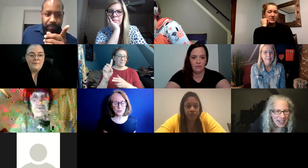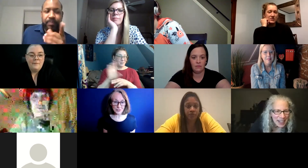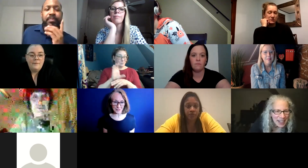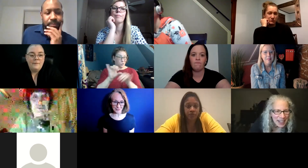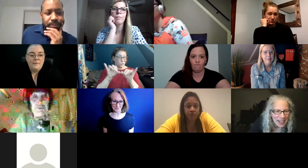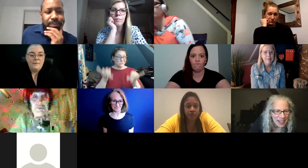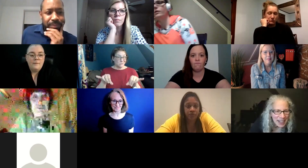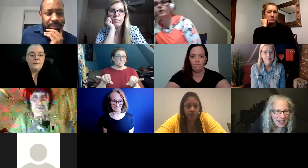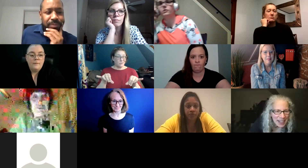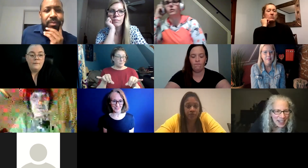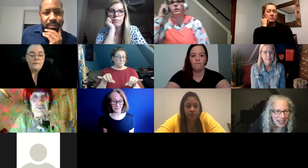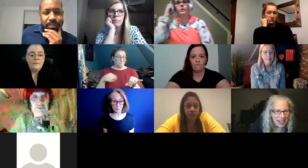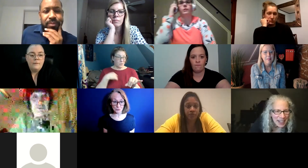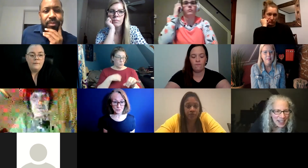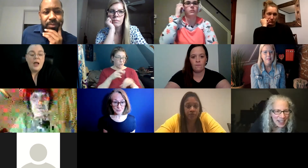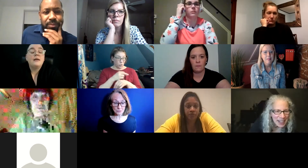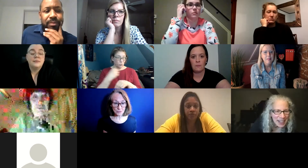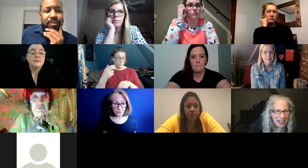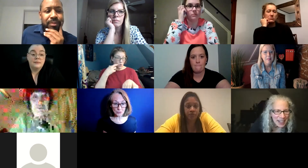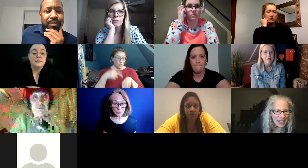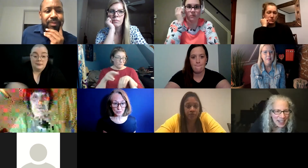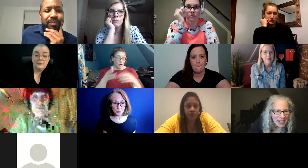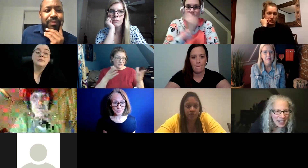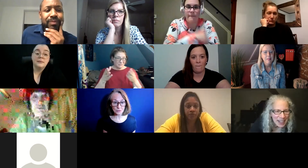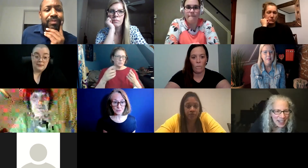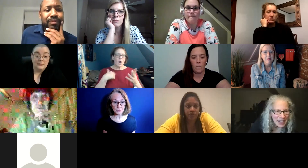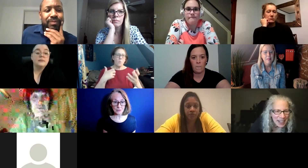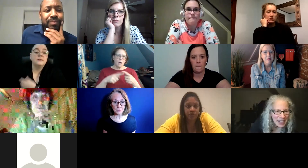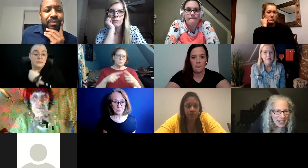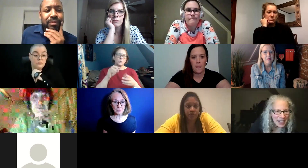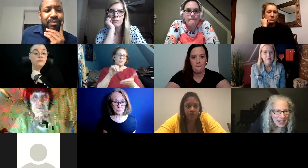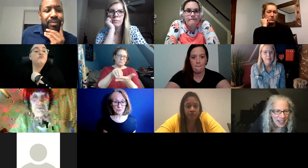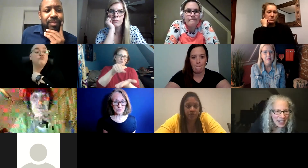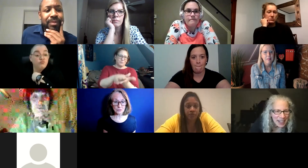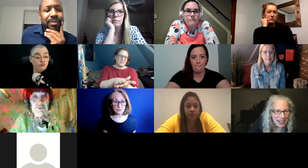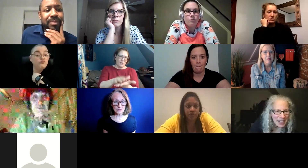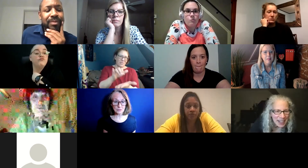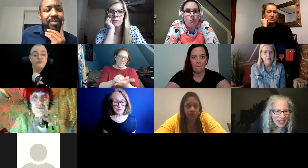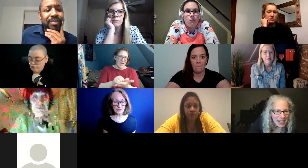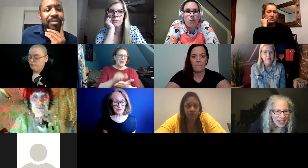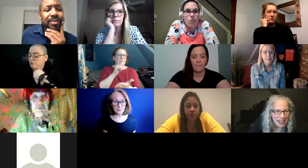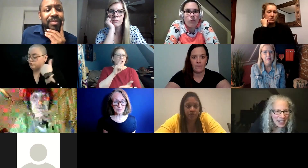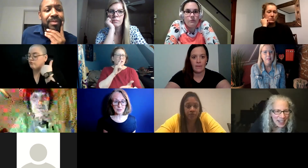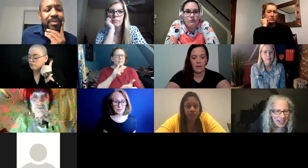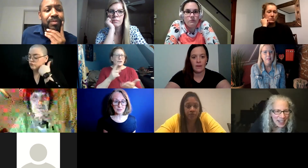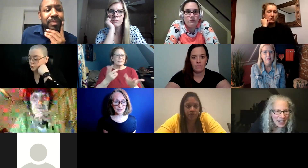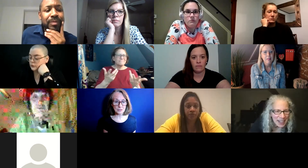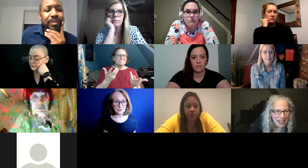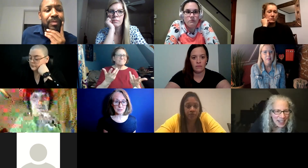USCED, that computer system for scheduling interpreters for the referral service. I'd like to put that on the agenda just